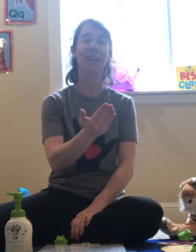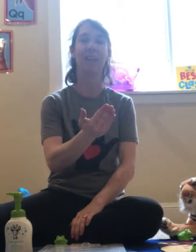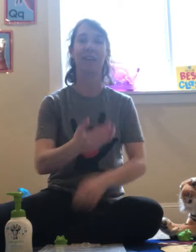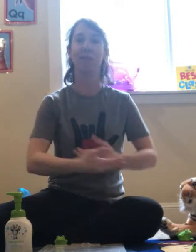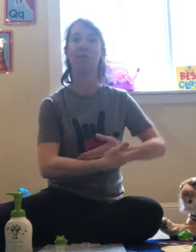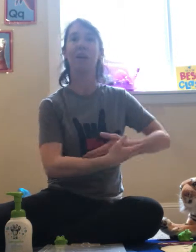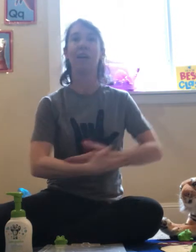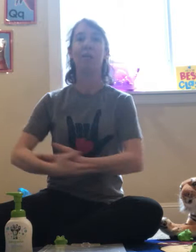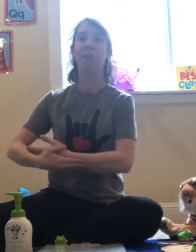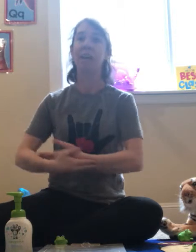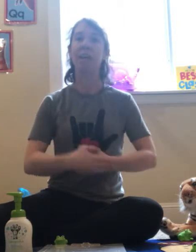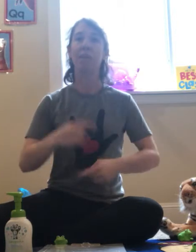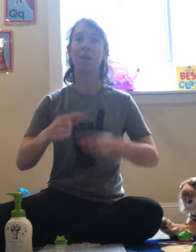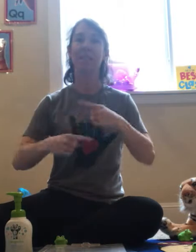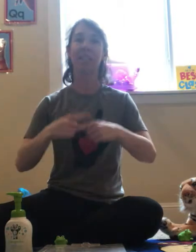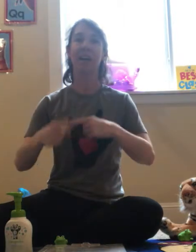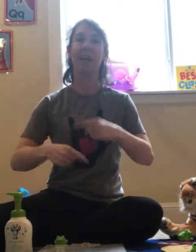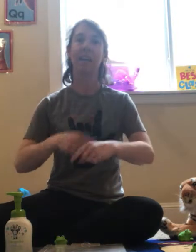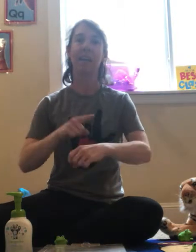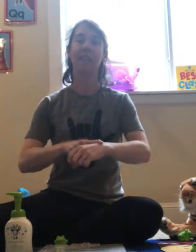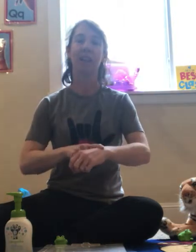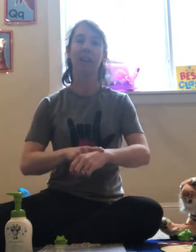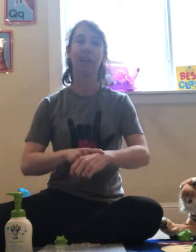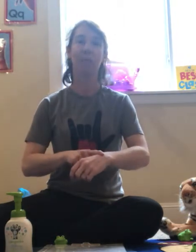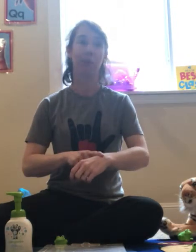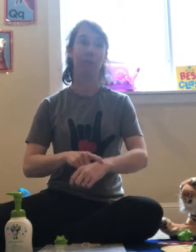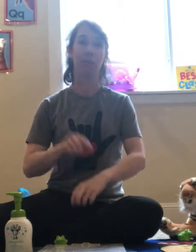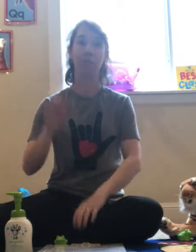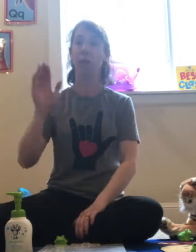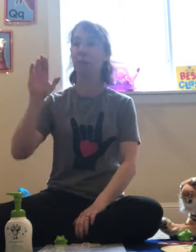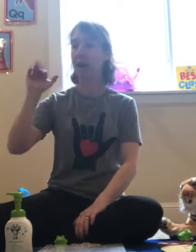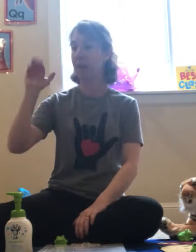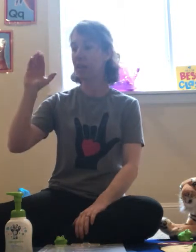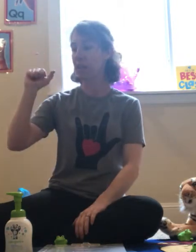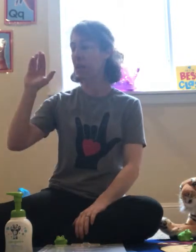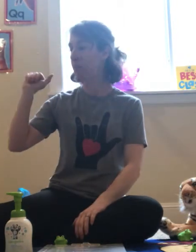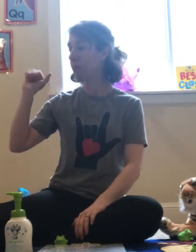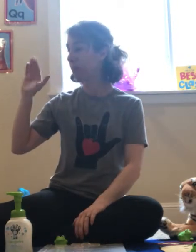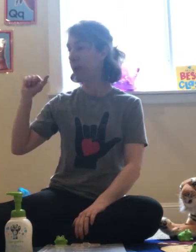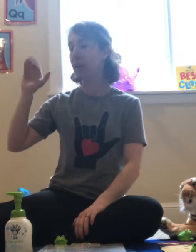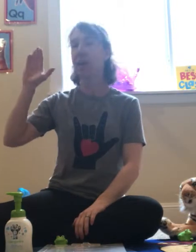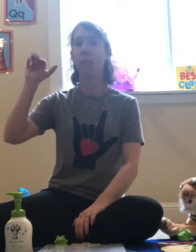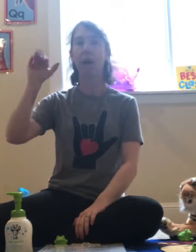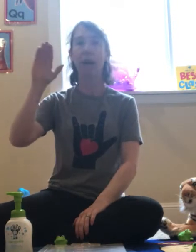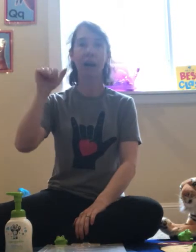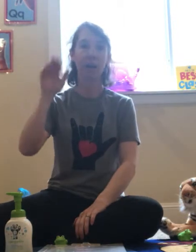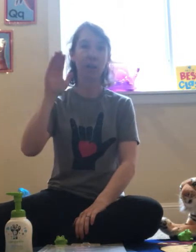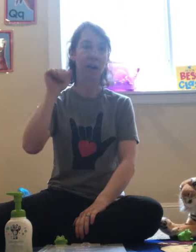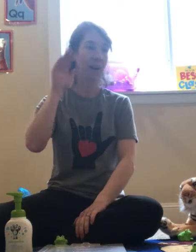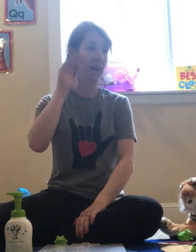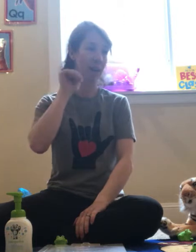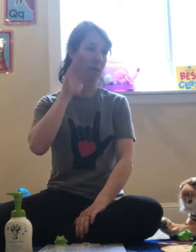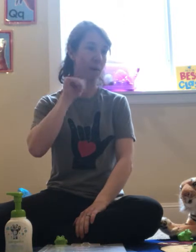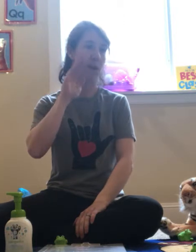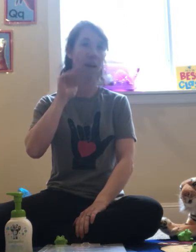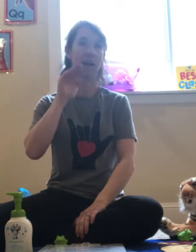thank you, baby signing time. Do bye-bye, it's just like you're waiting bye-bye,